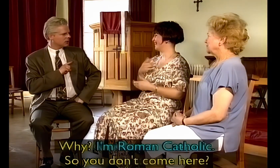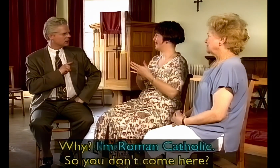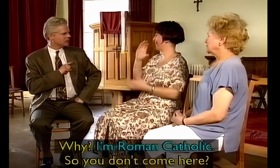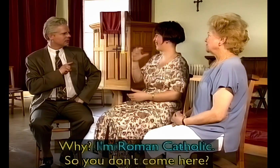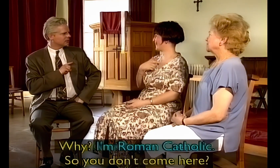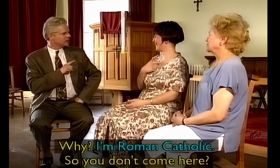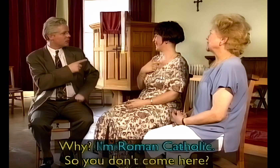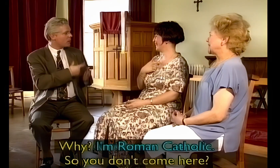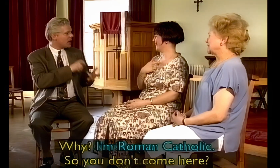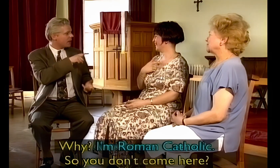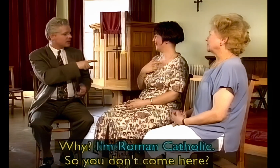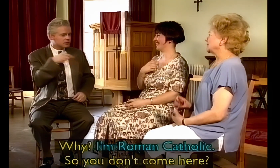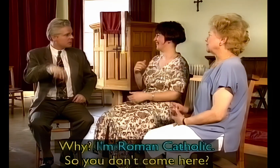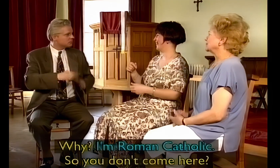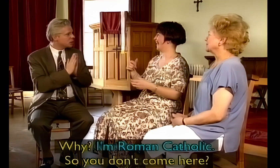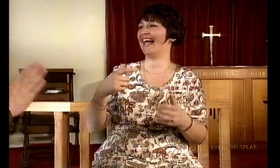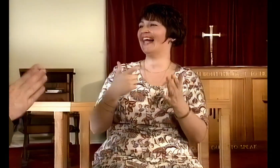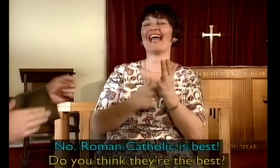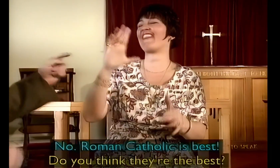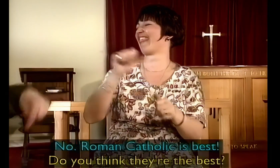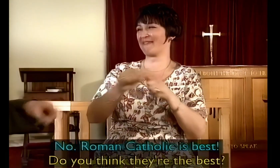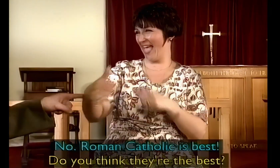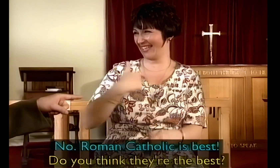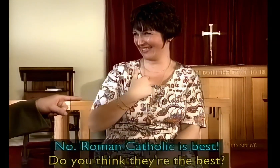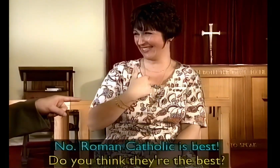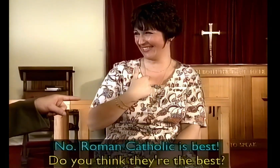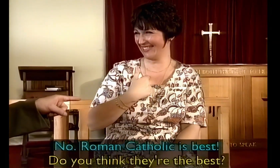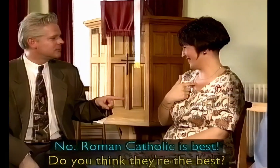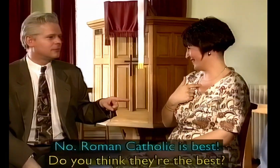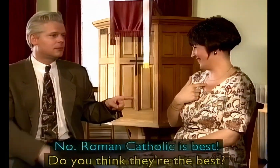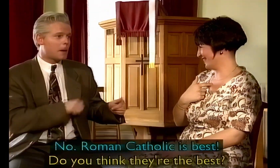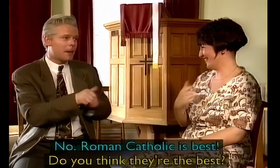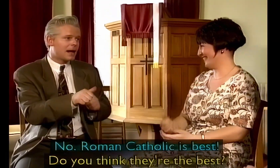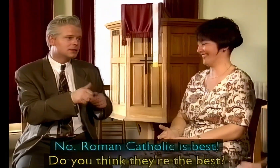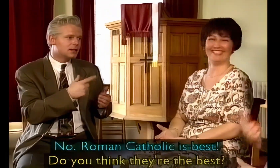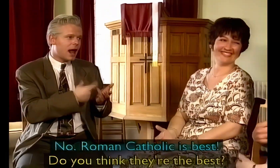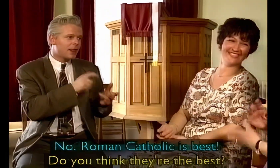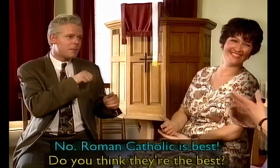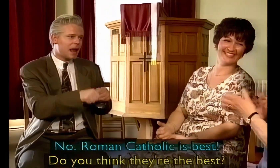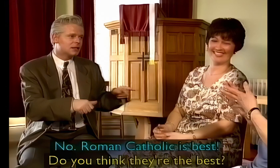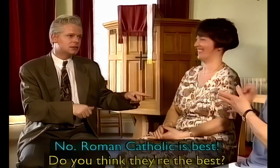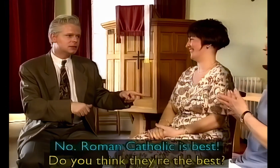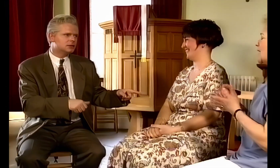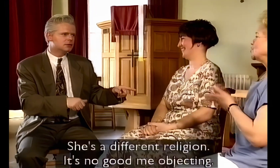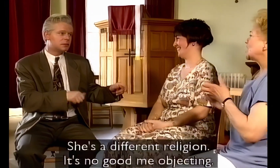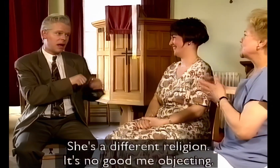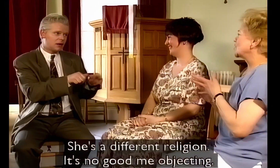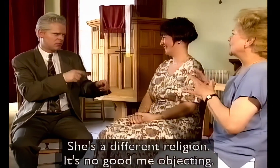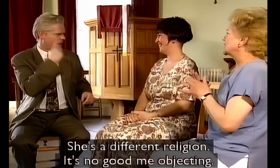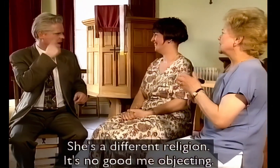because I'm Roman Catholic. You're Roman Catholic, so you don't come to this church. No, Roman Catholic's the best. Do you think they're the best? She's a different religion.